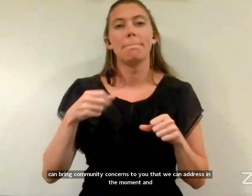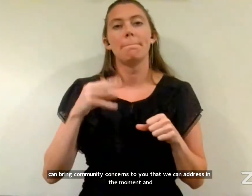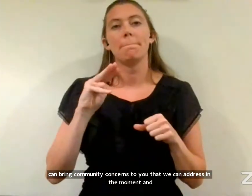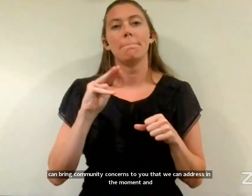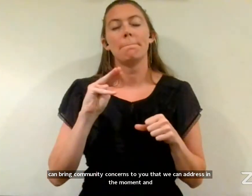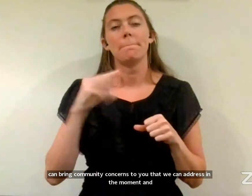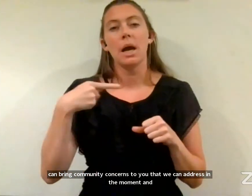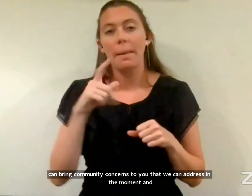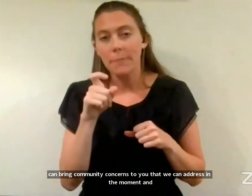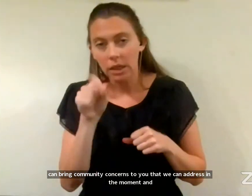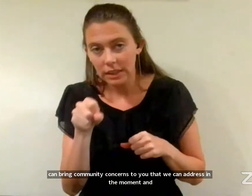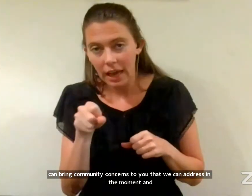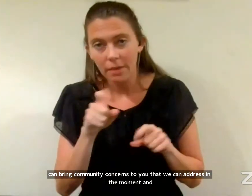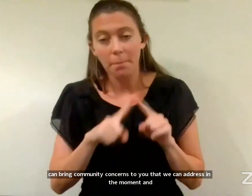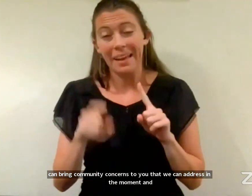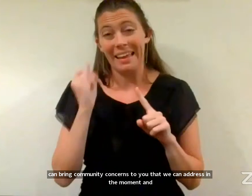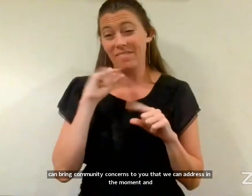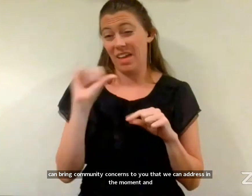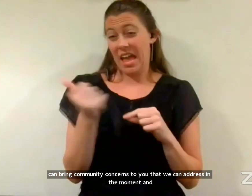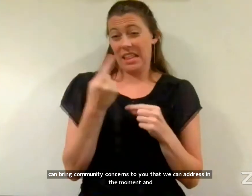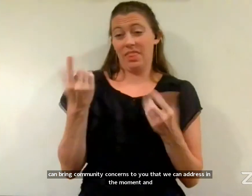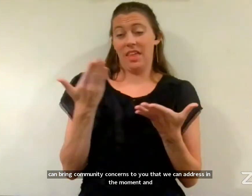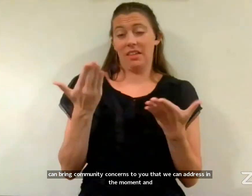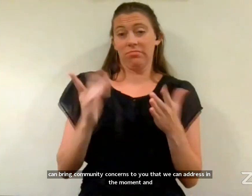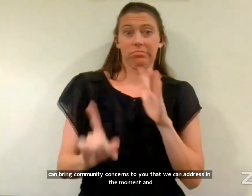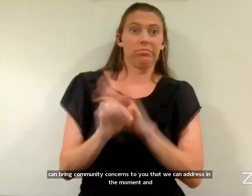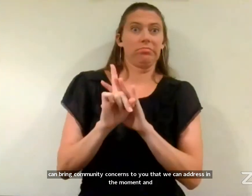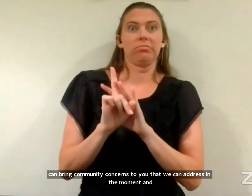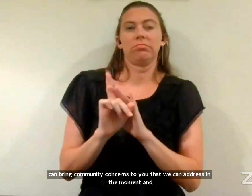your response. Looking forward to it.